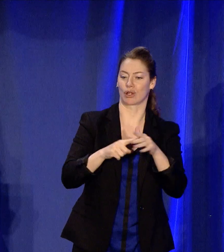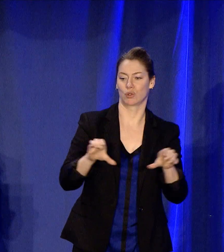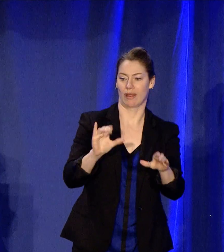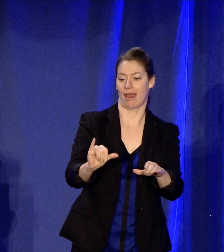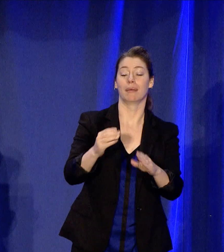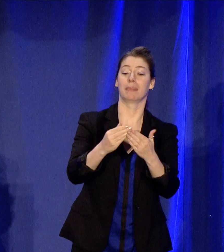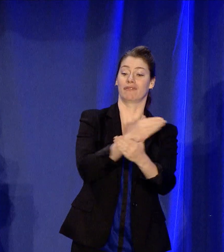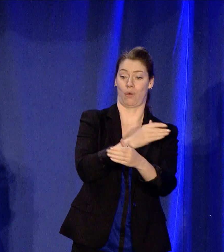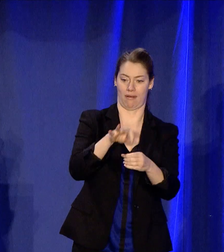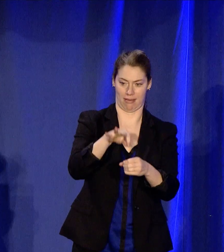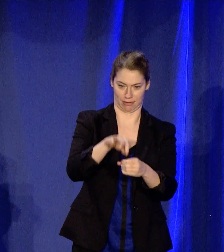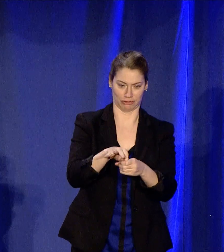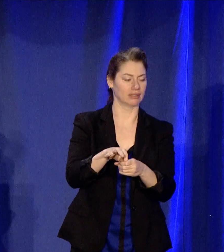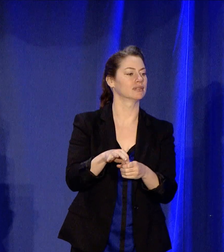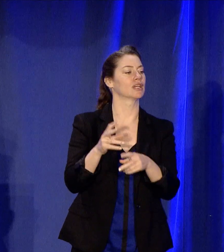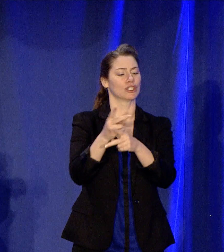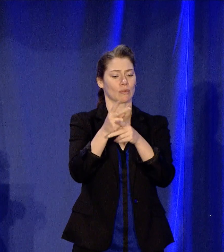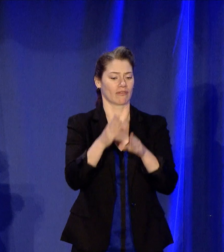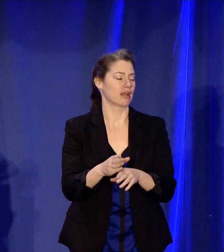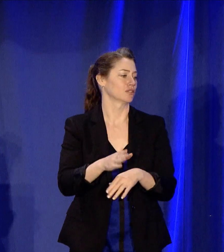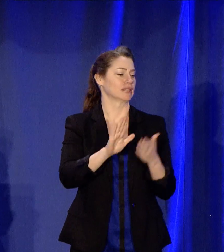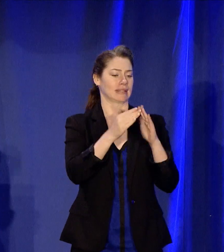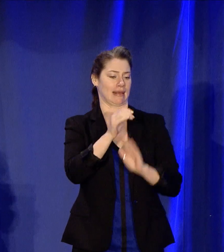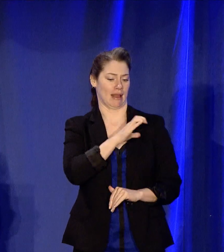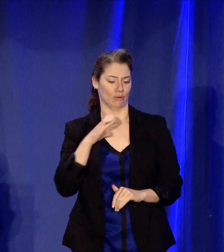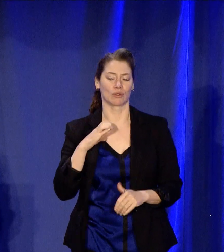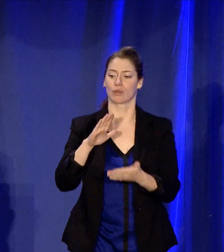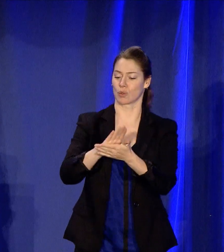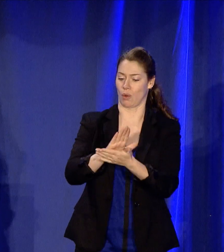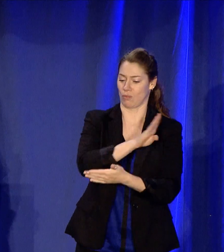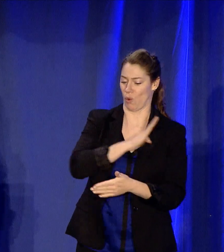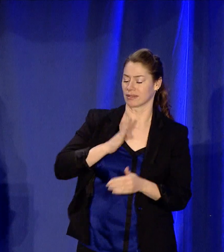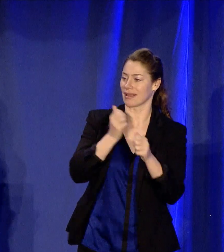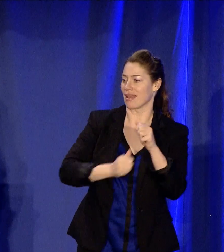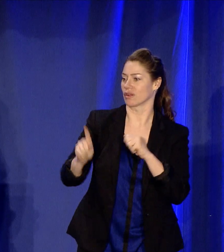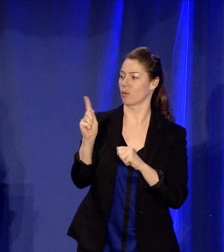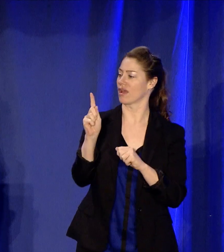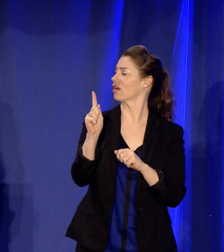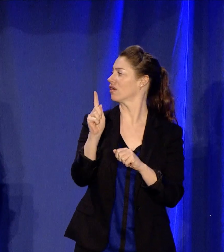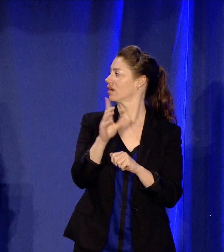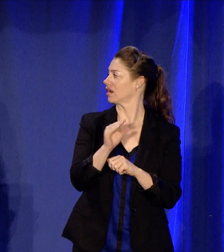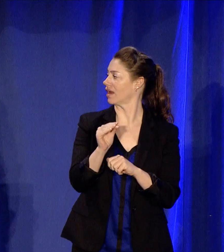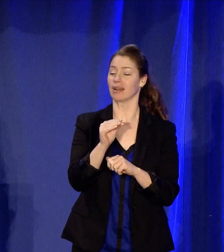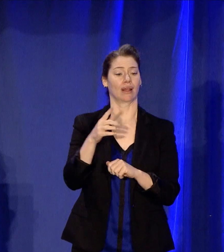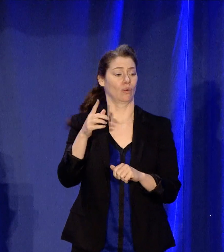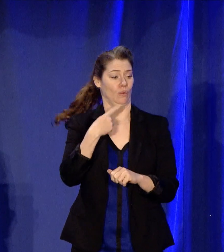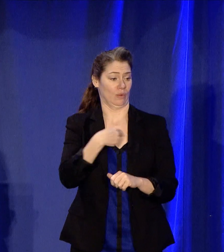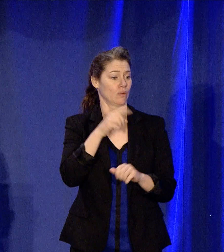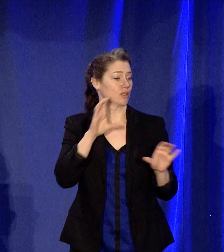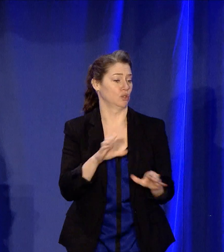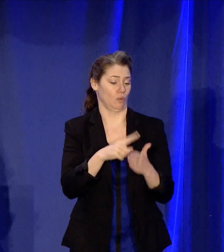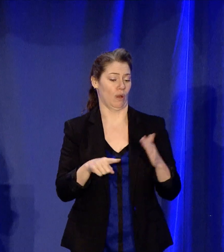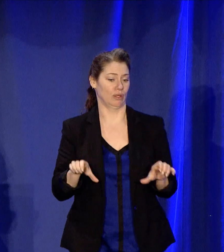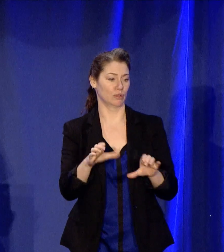elections, supervisors, city councils, school boards, and everything. And then we will do what we do best. We